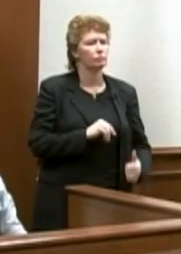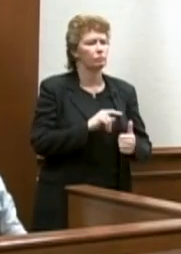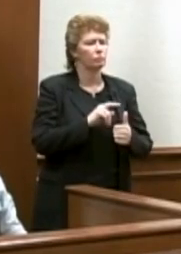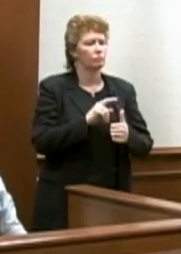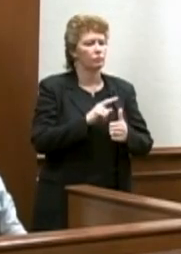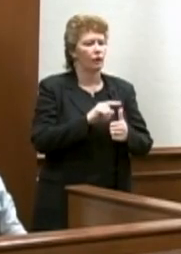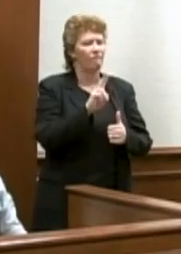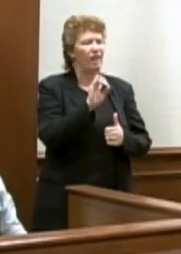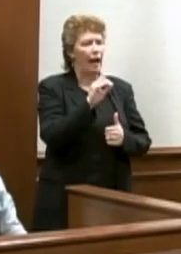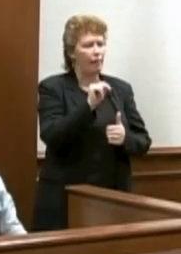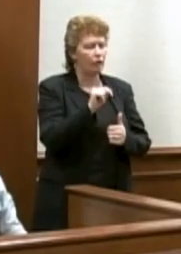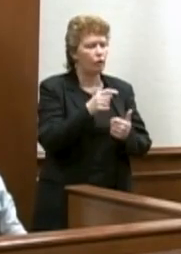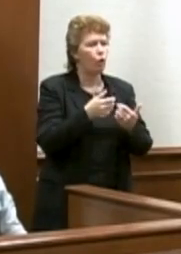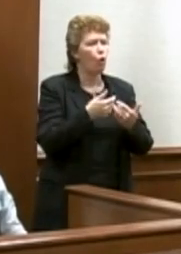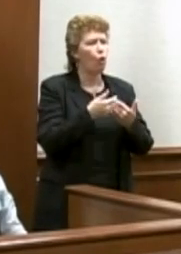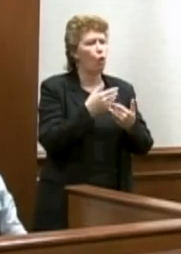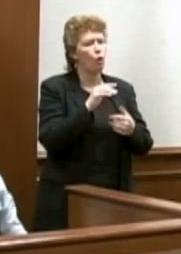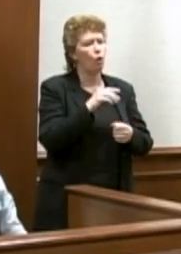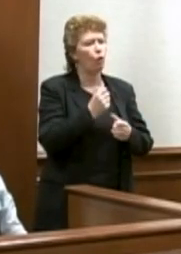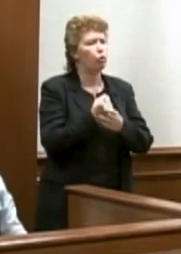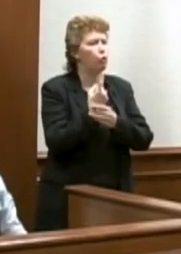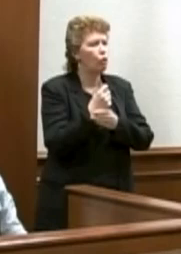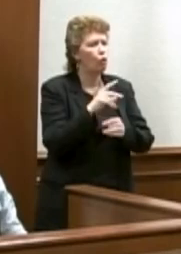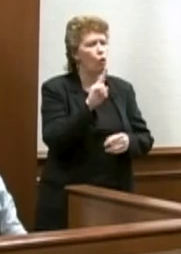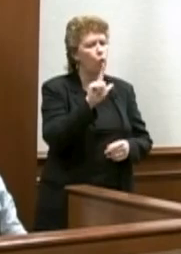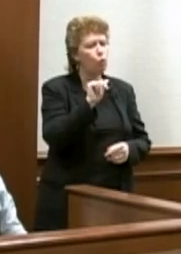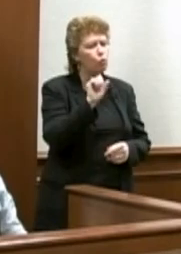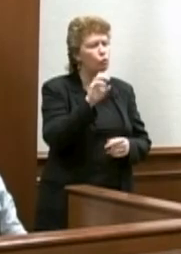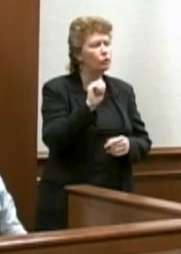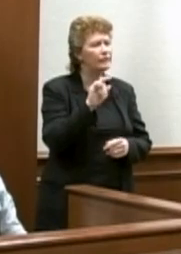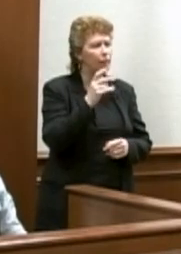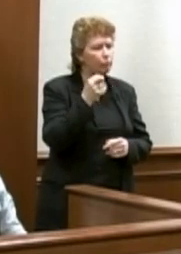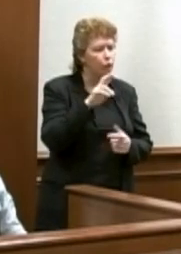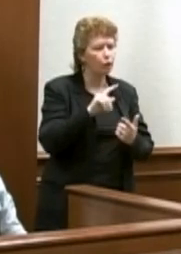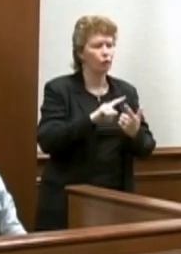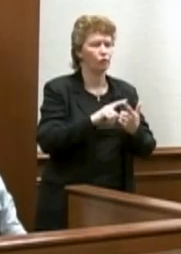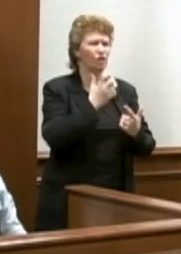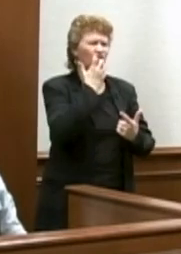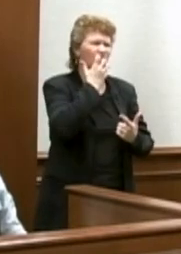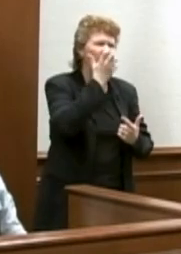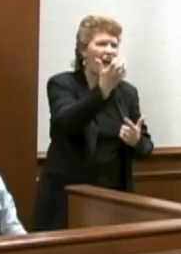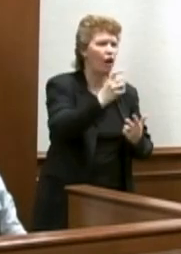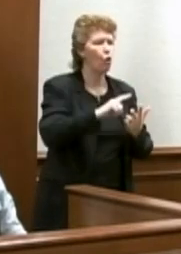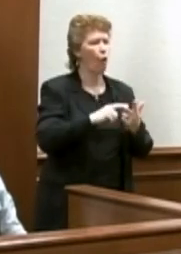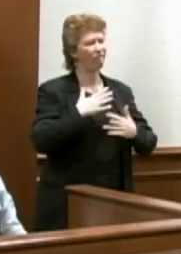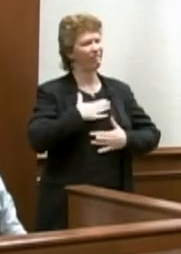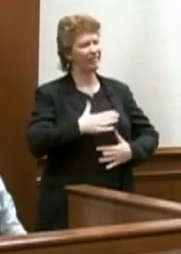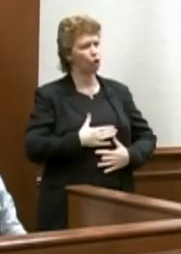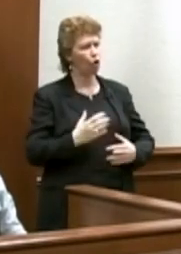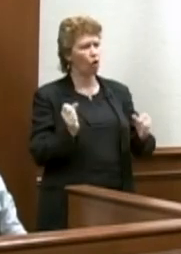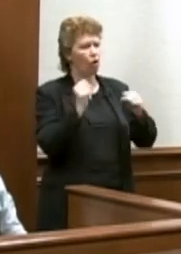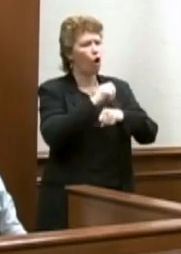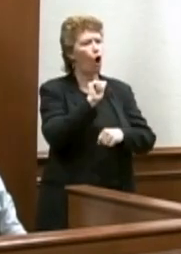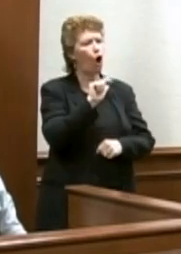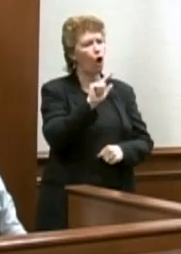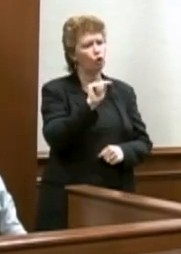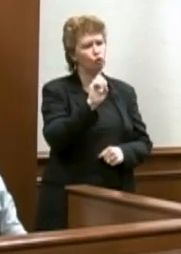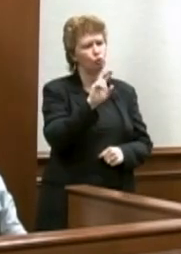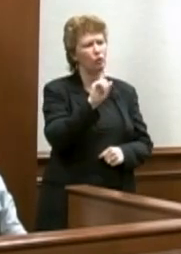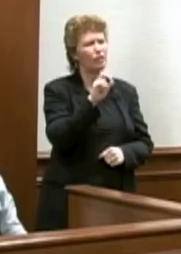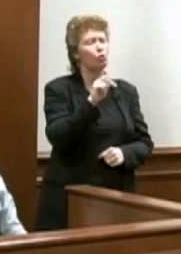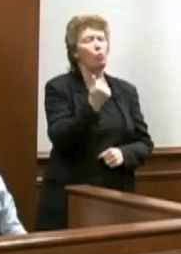shout or have any kind of physical alteration with anyone there at Ashgate?